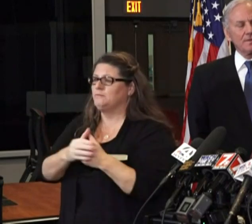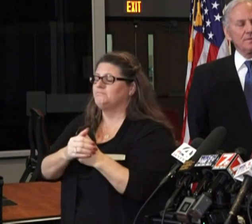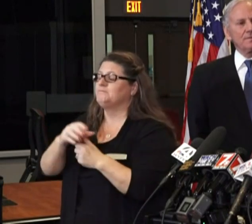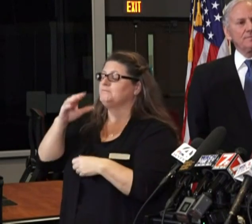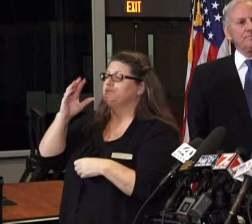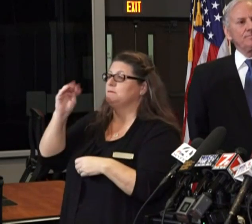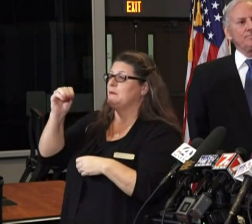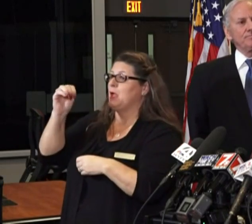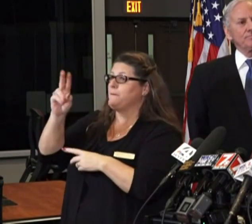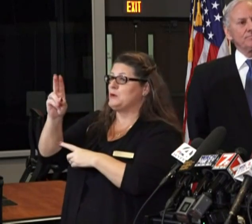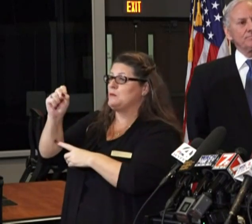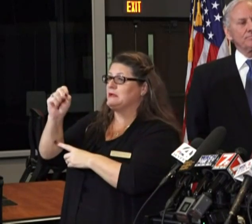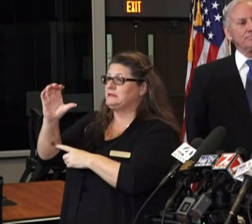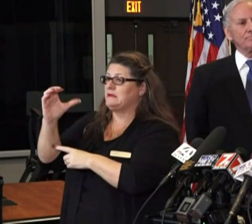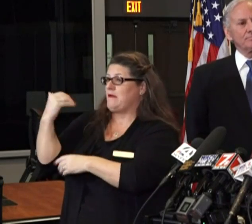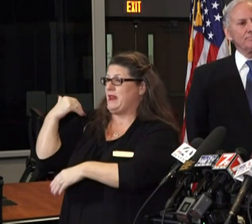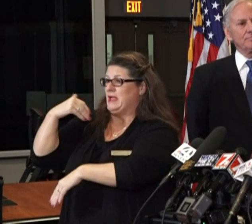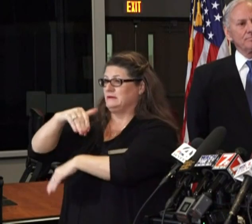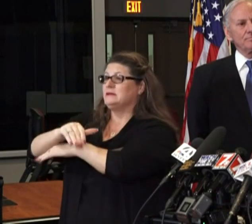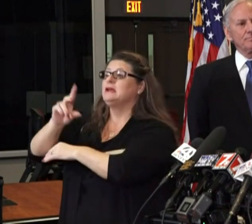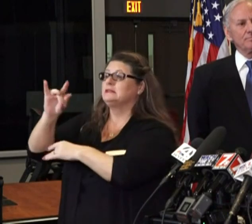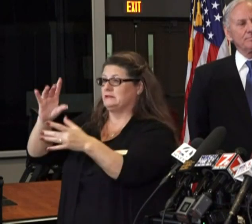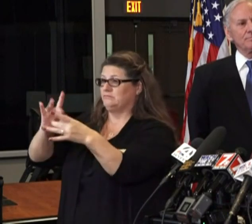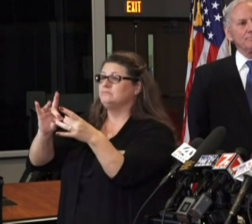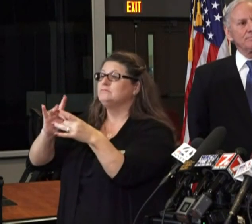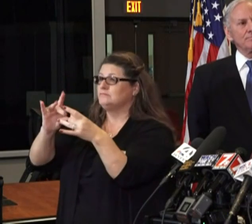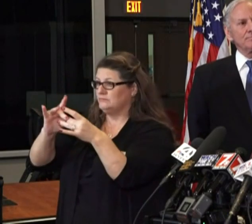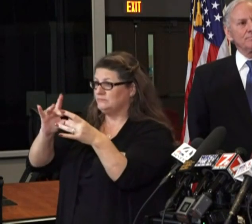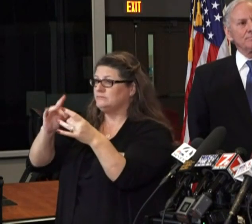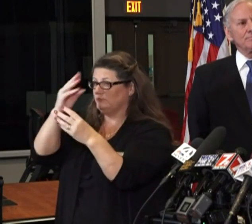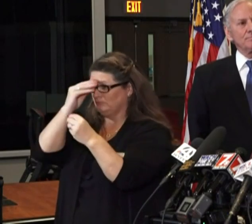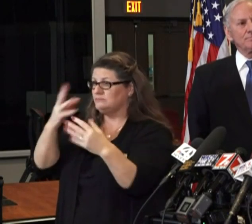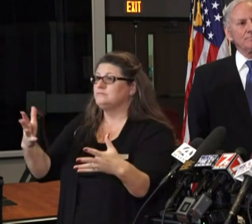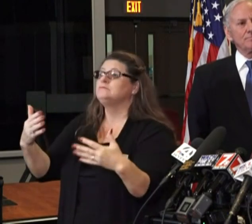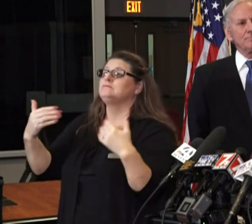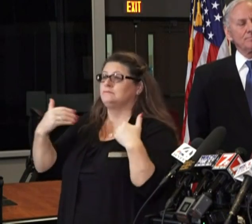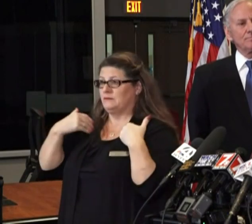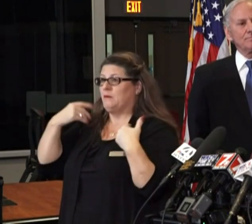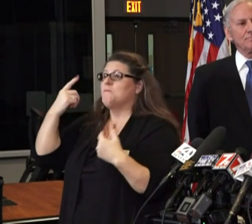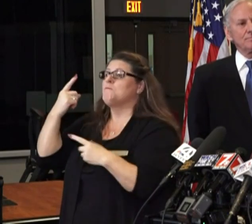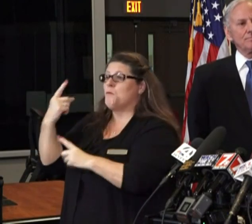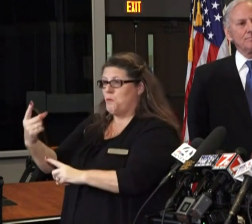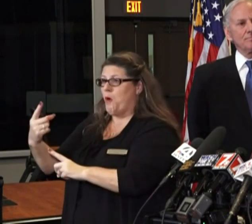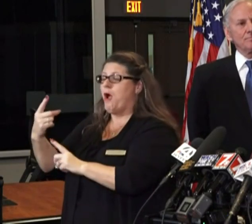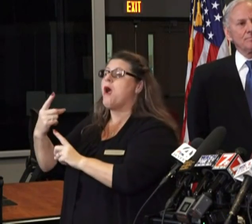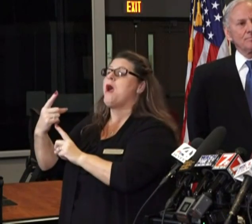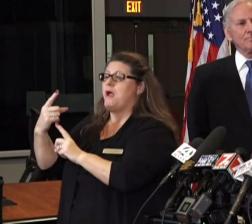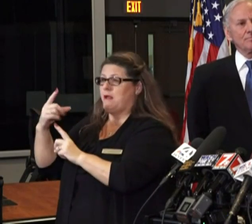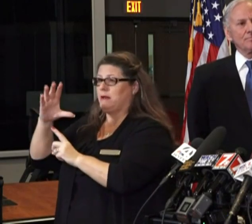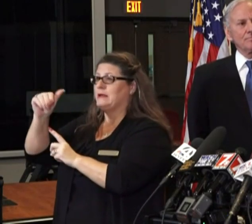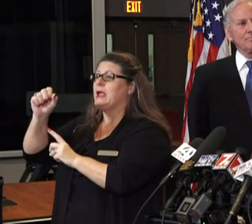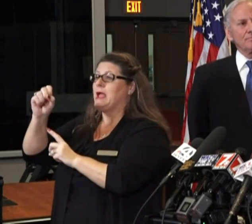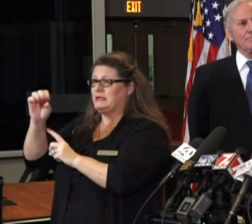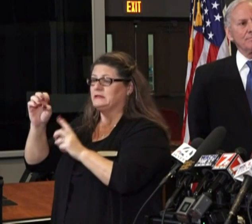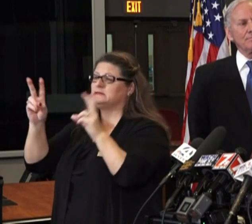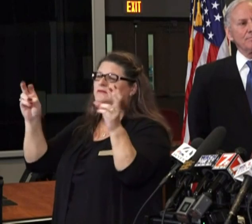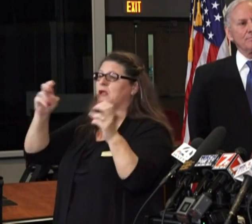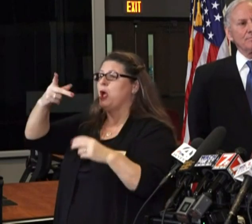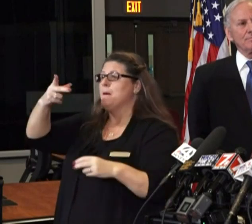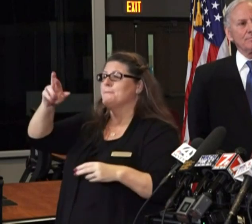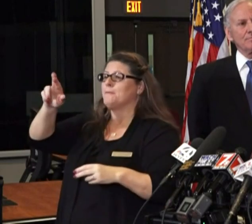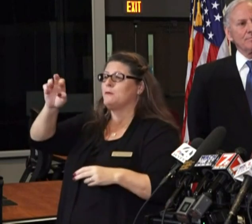night about a presumed positive patient case. She's a member of our MUSC family.